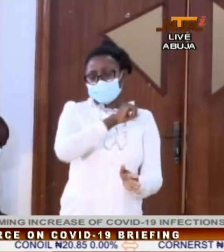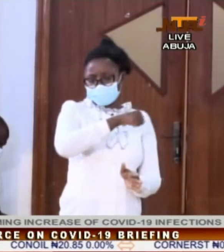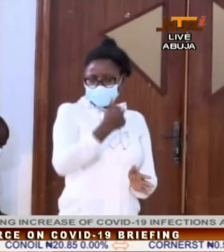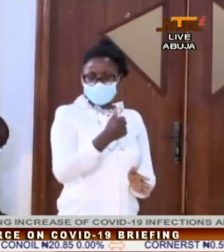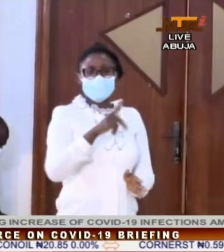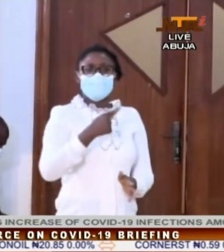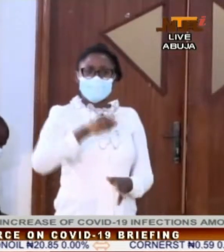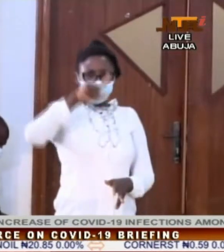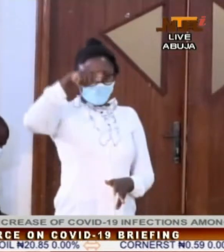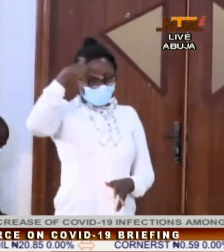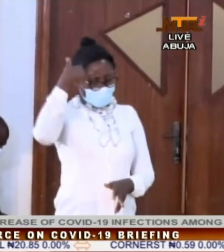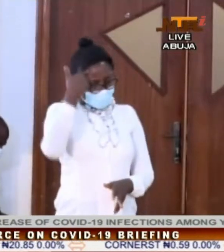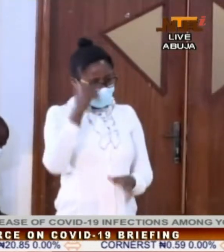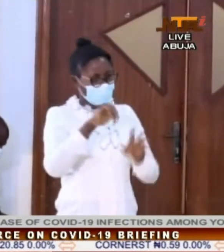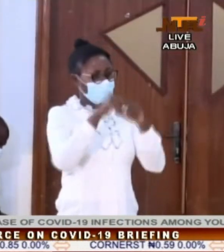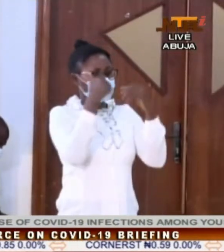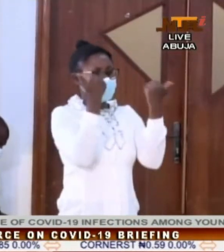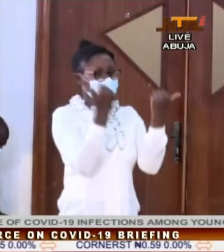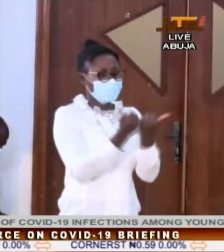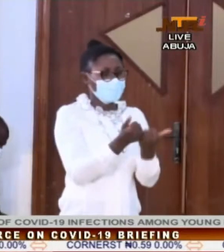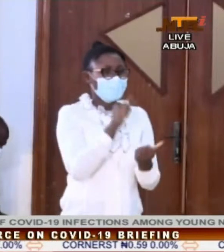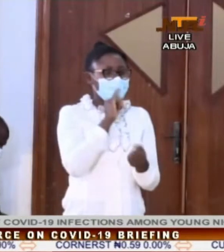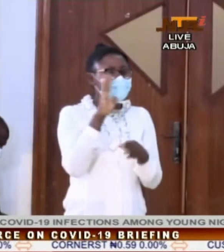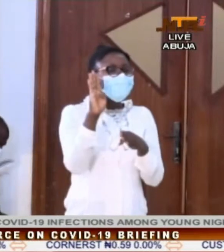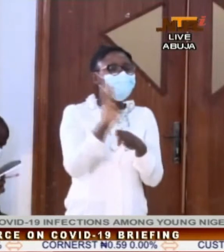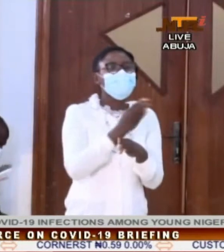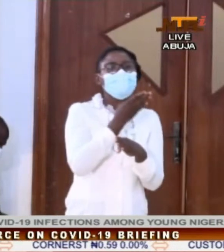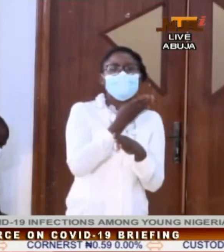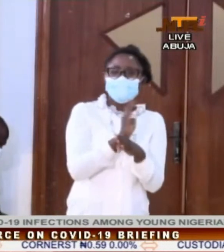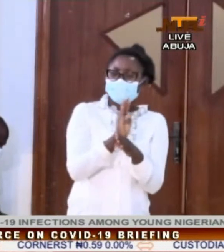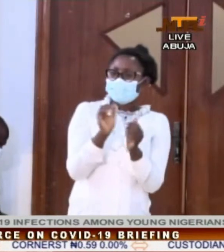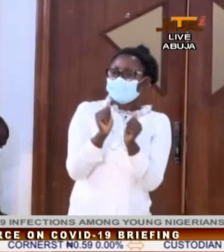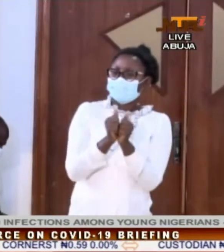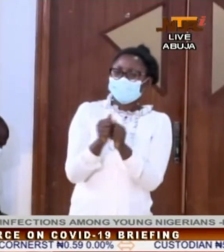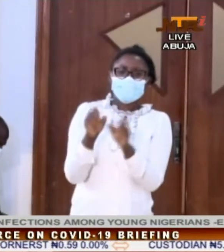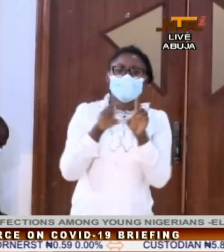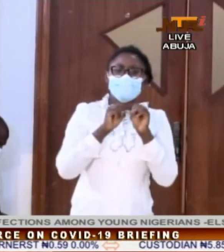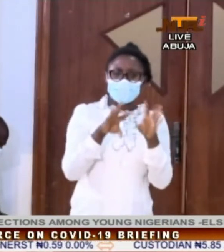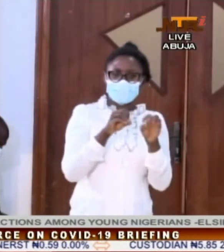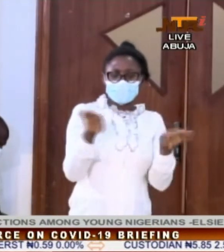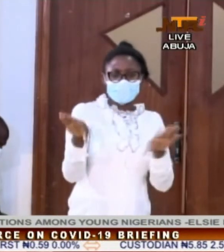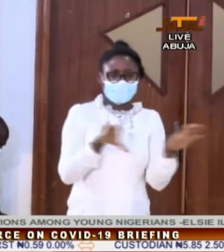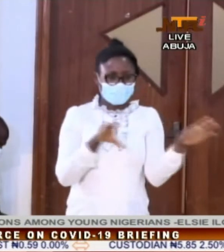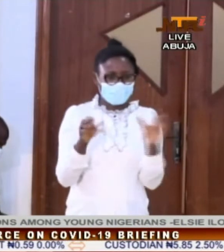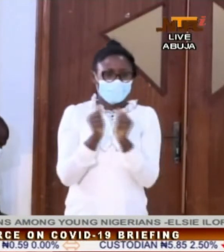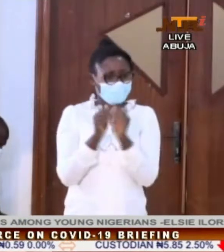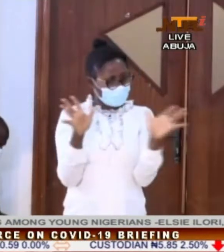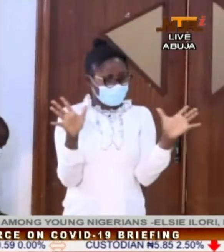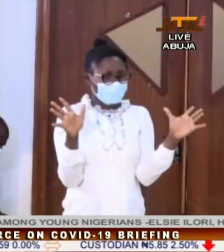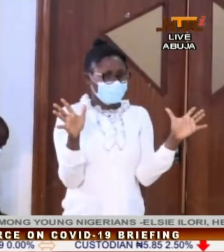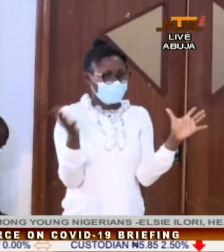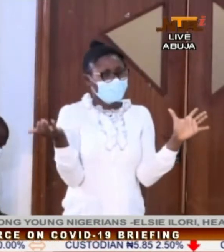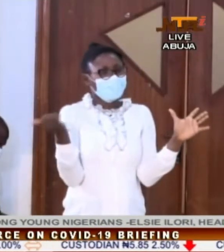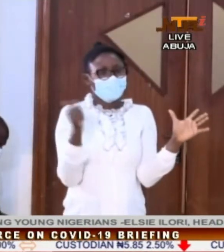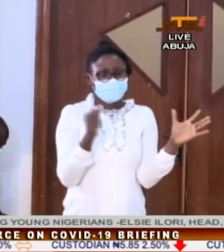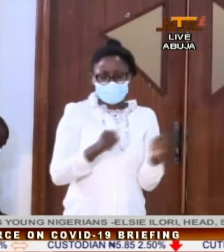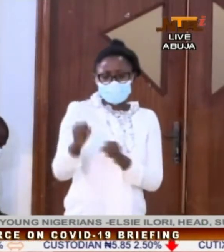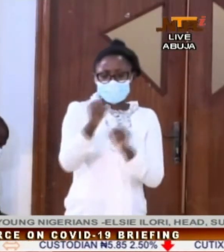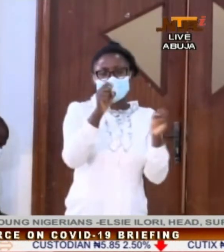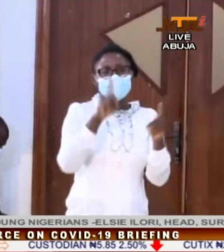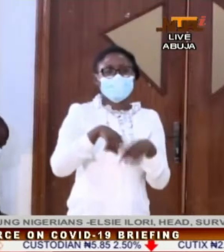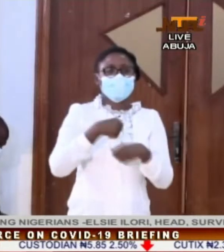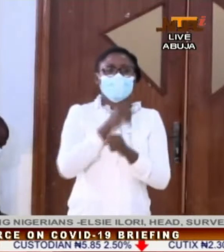government agency is busy with such activity without any strategy